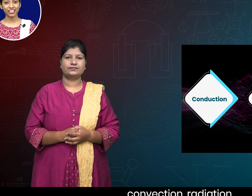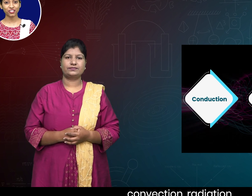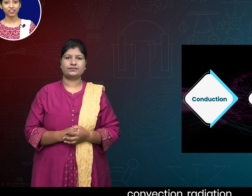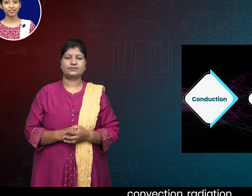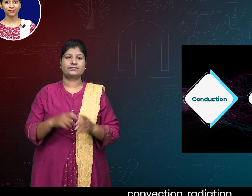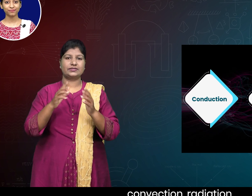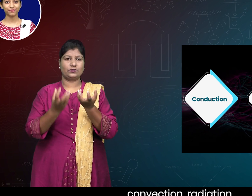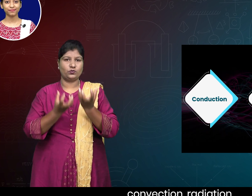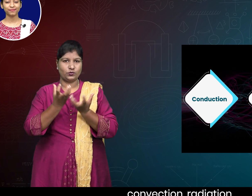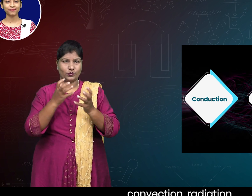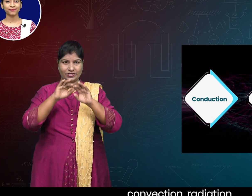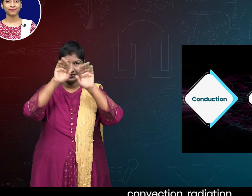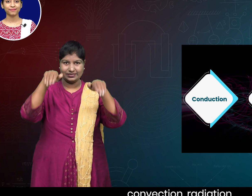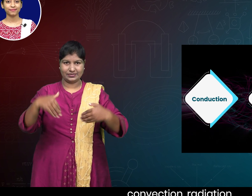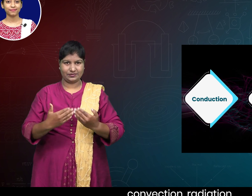convection,